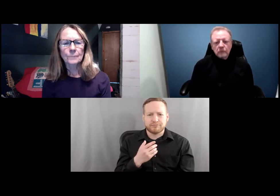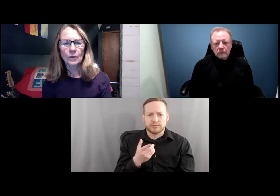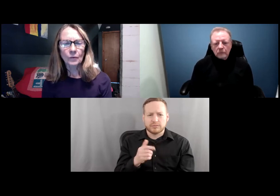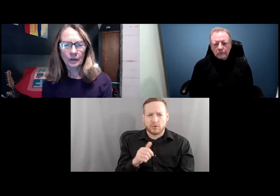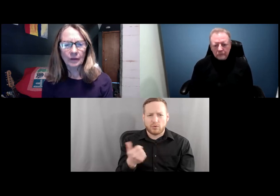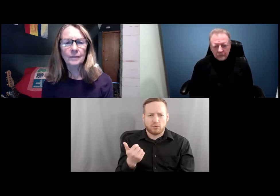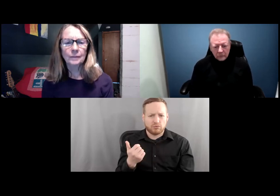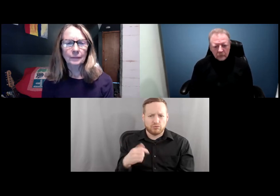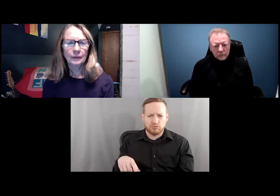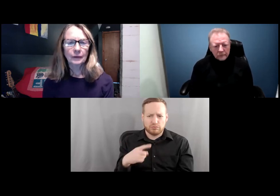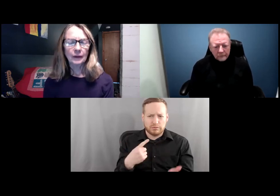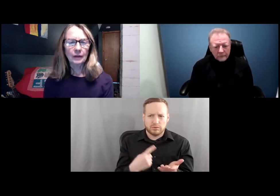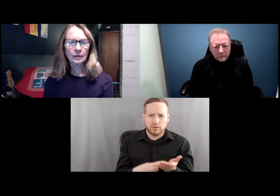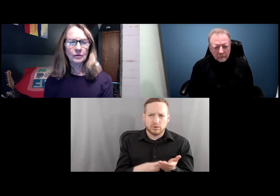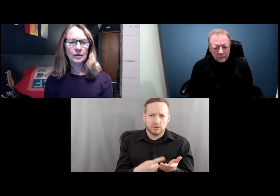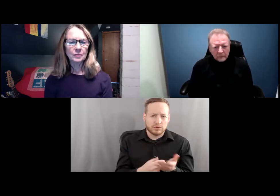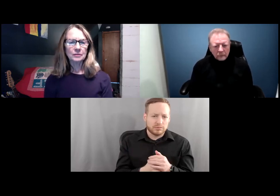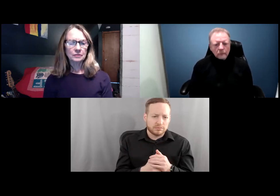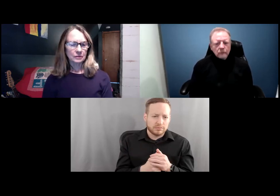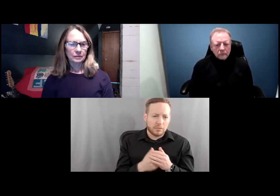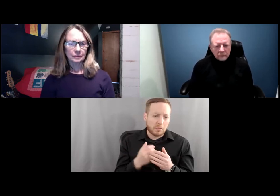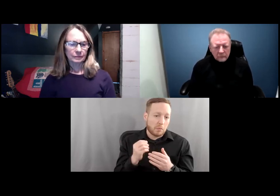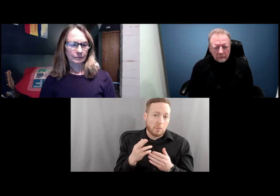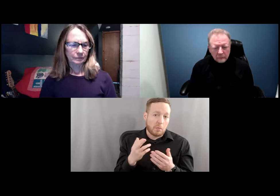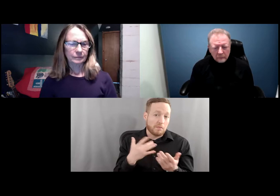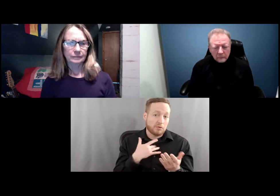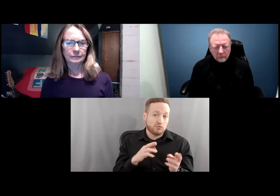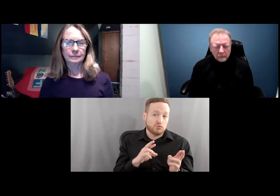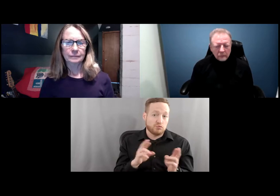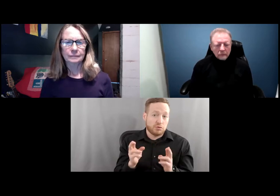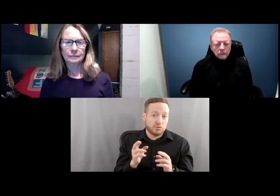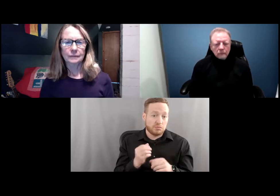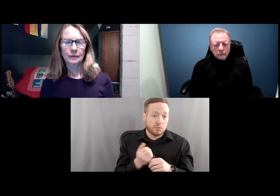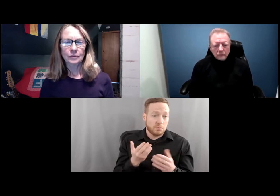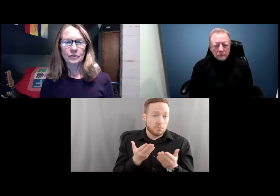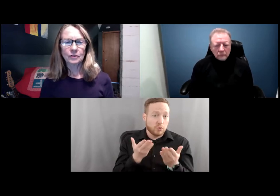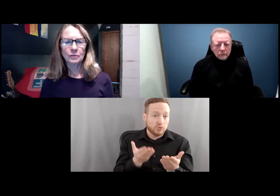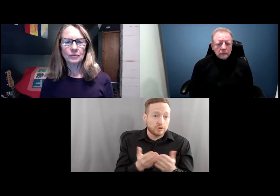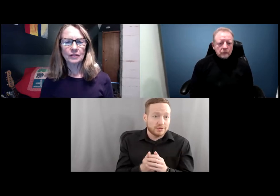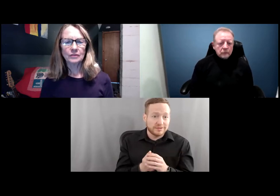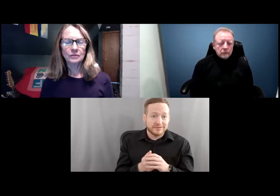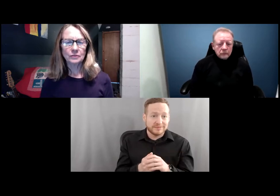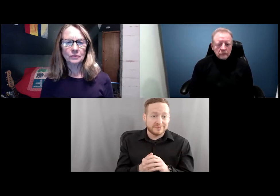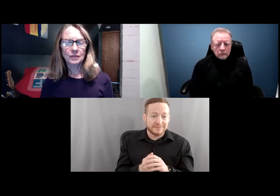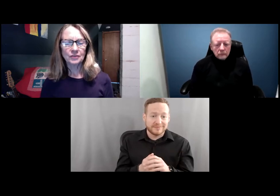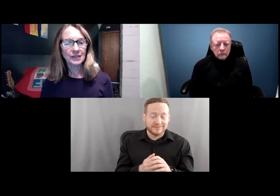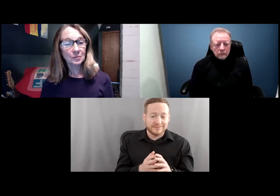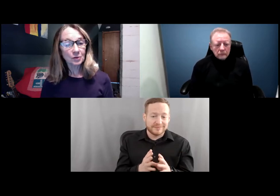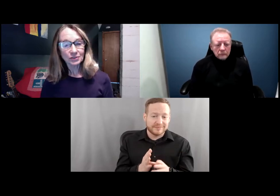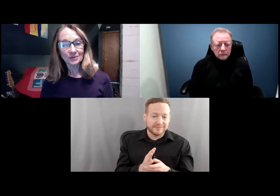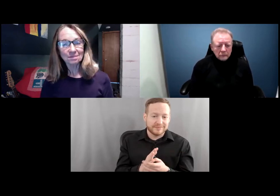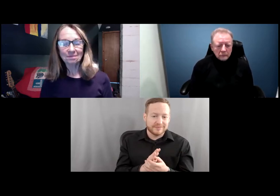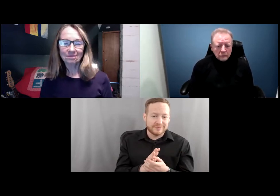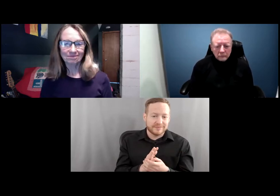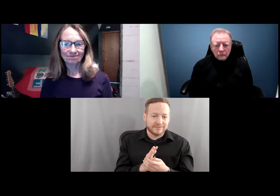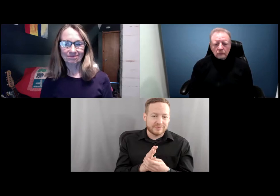Okay. Any other comments? Or do you think we're ready to entertain a